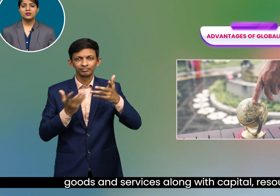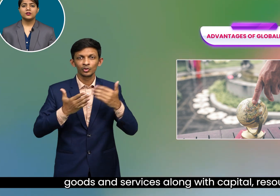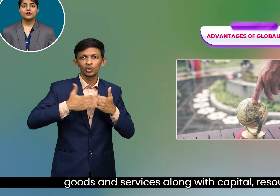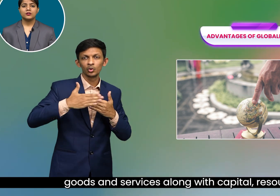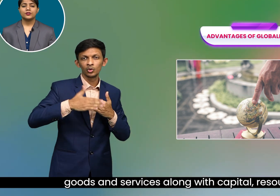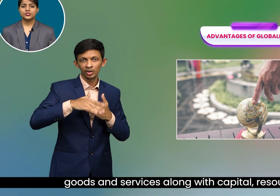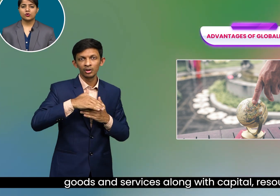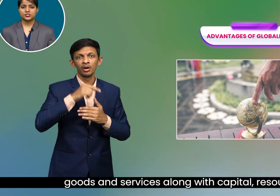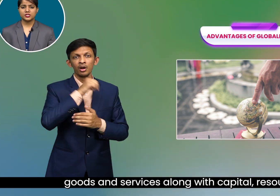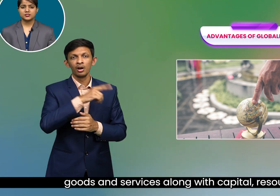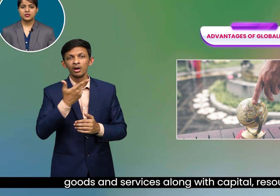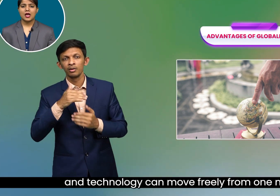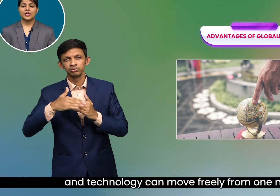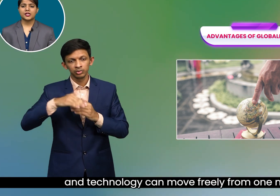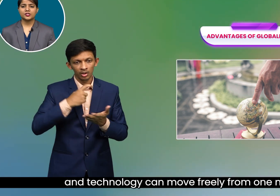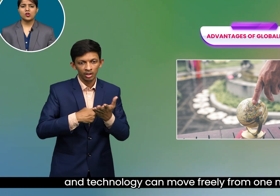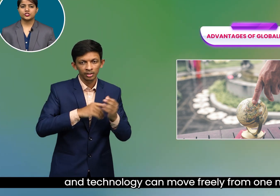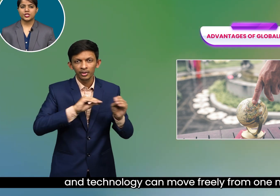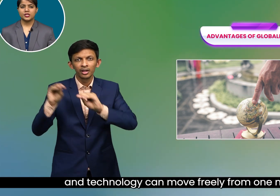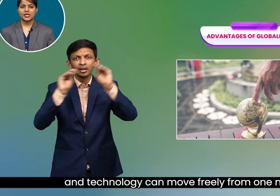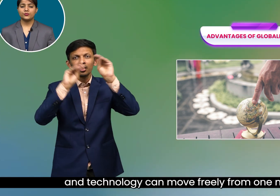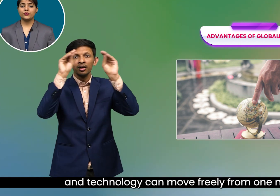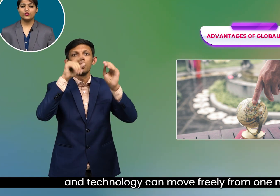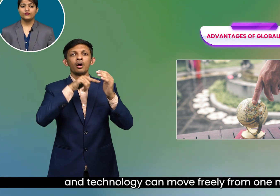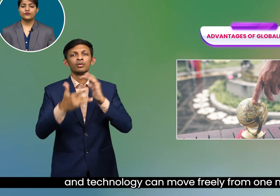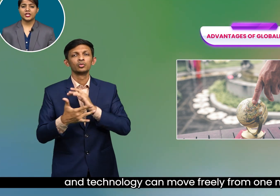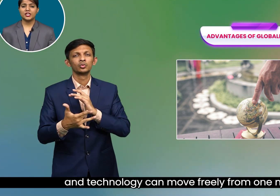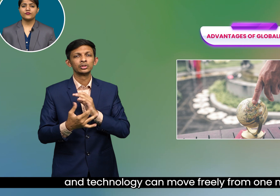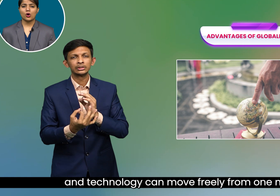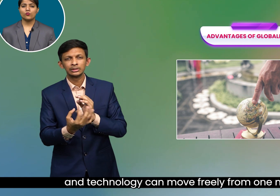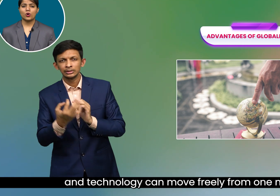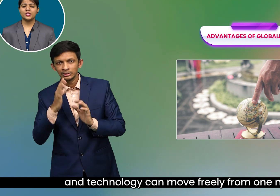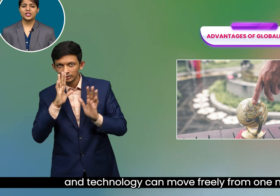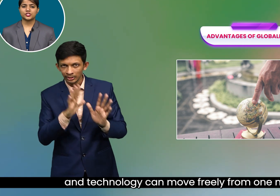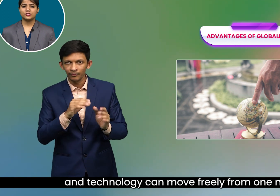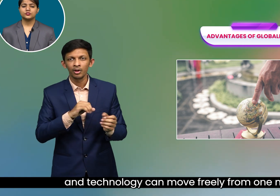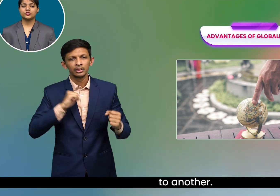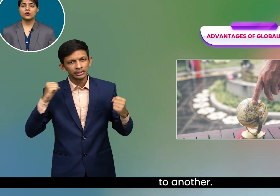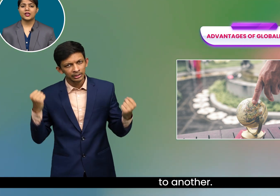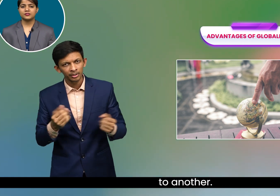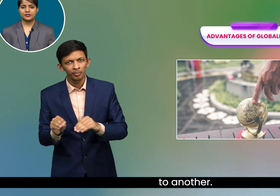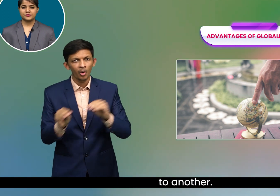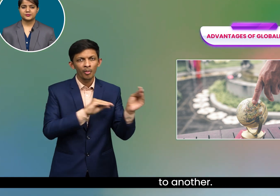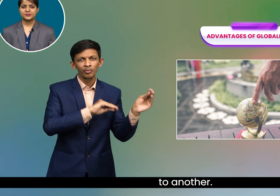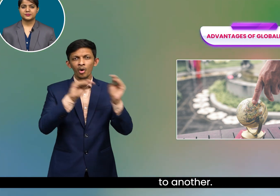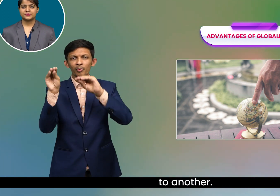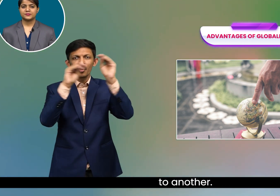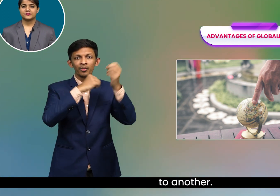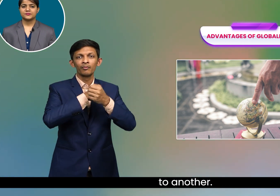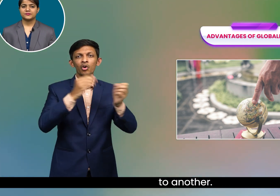capital, resources, and technology can move freely from one nation to another.